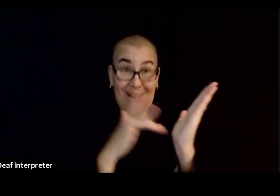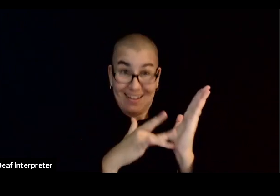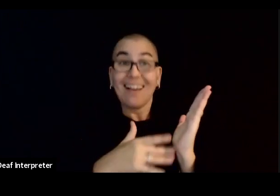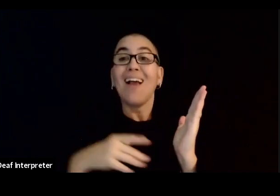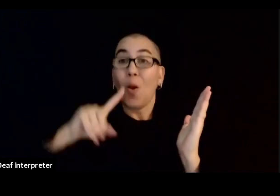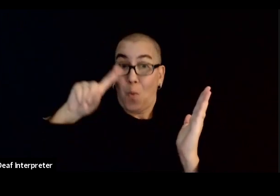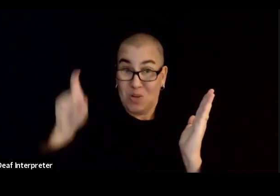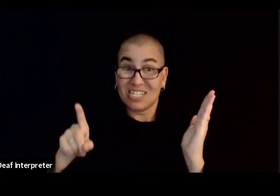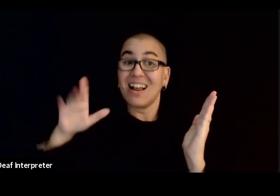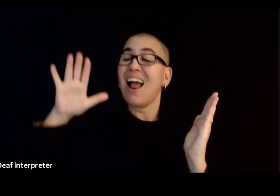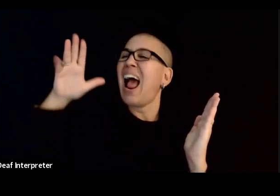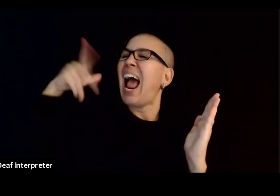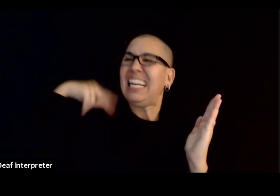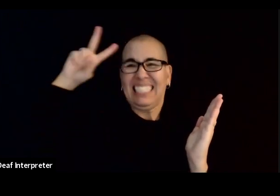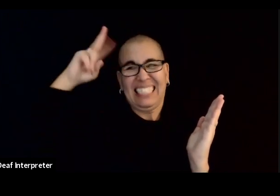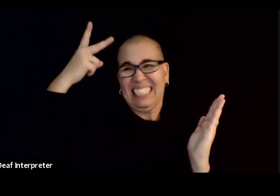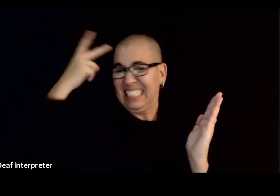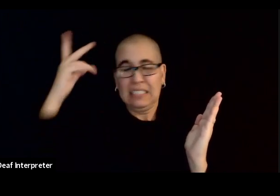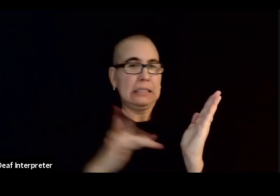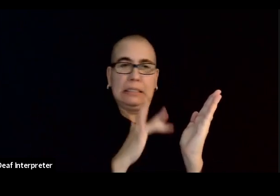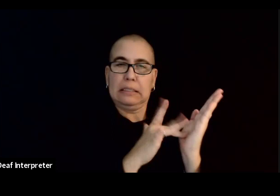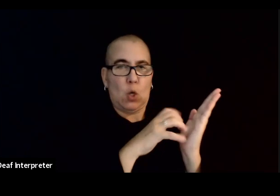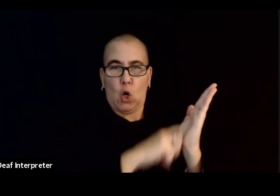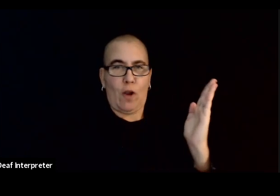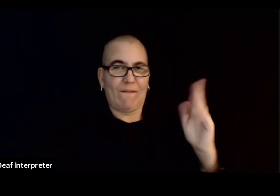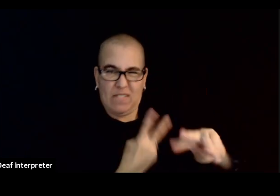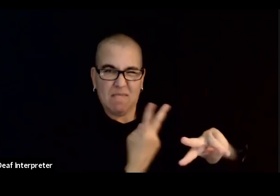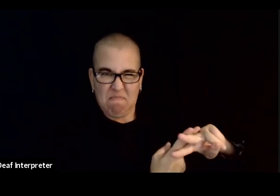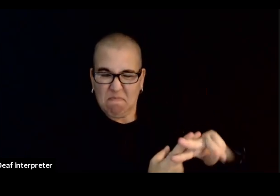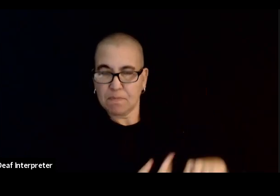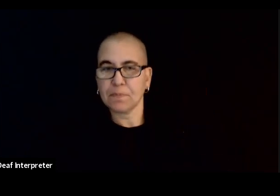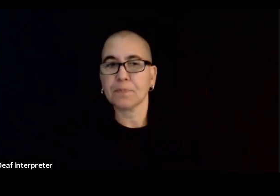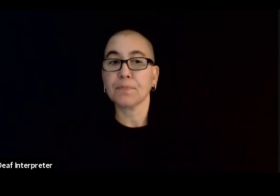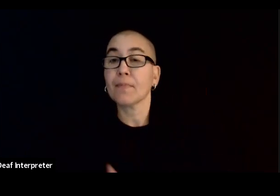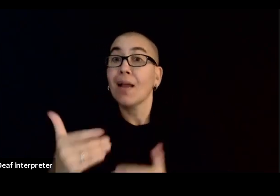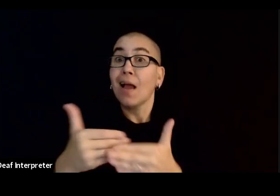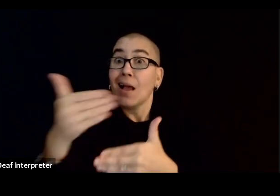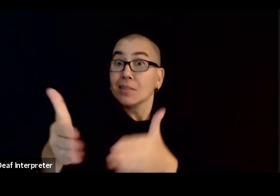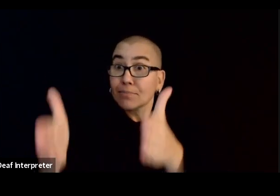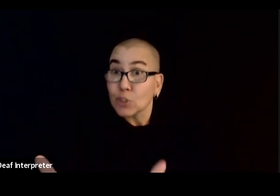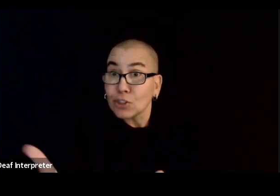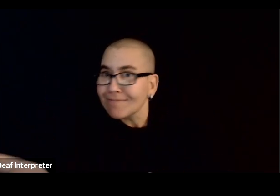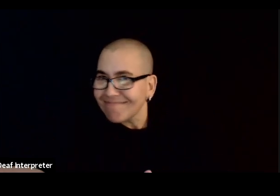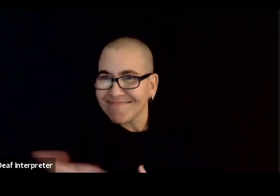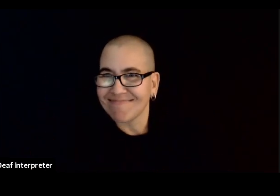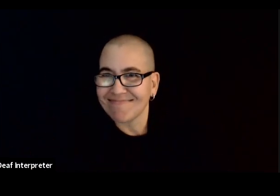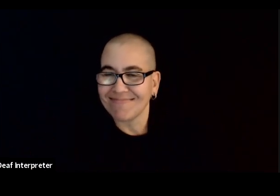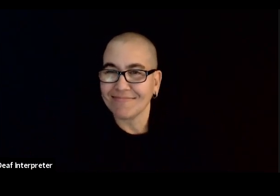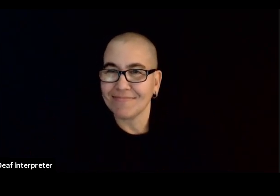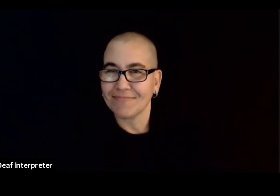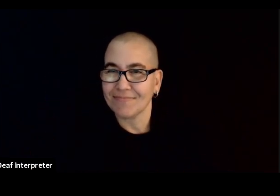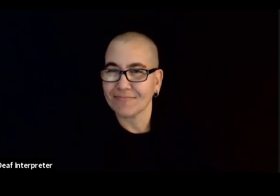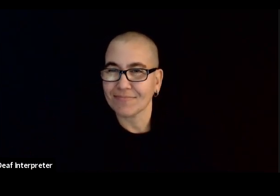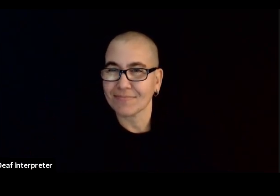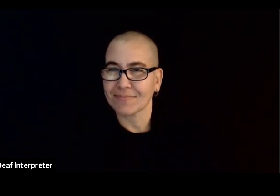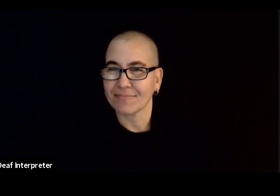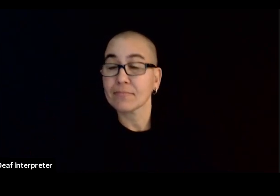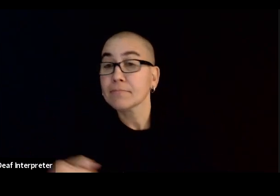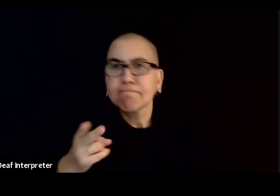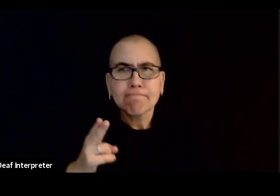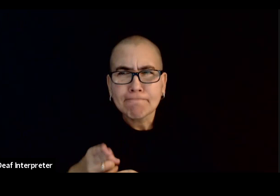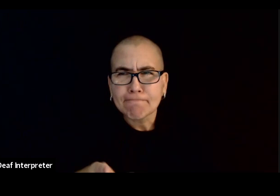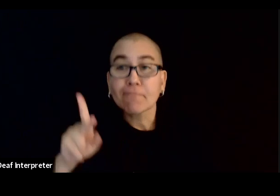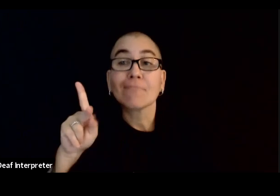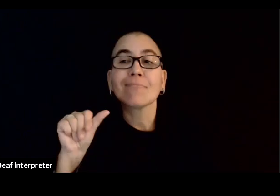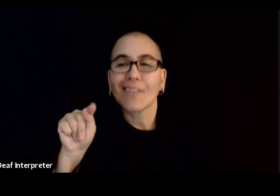Our first question comes from Kate Radatz from WCCO Television. Your line is now open.